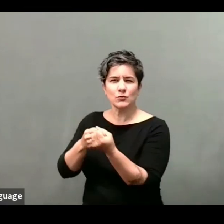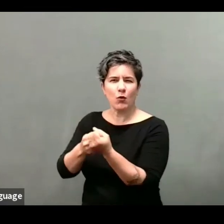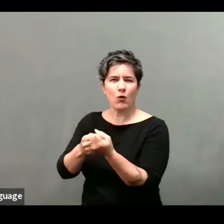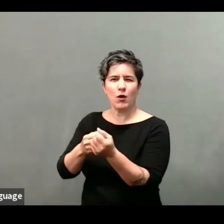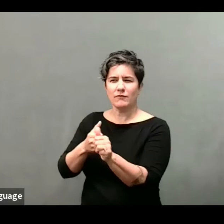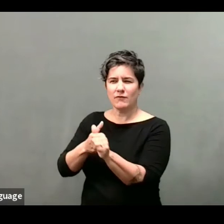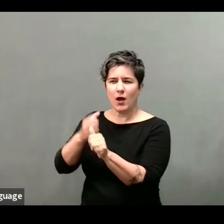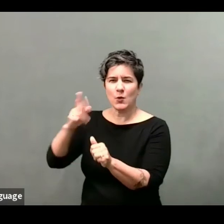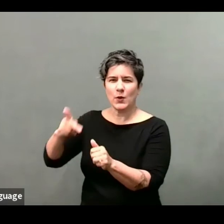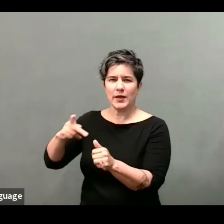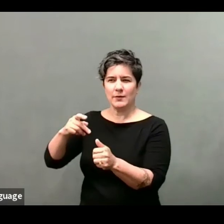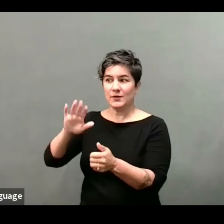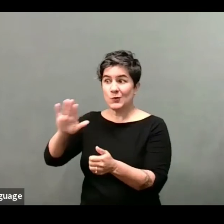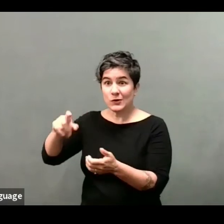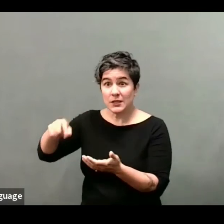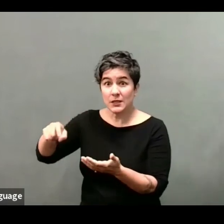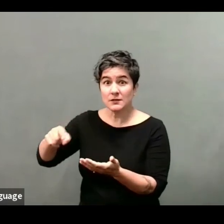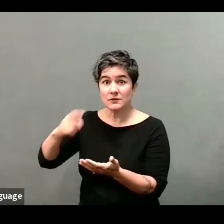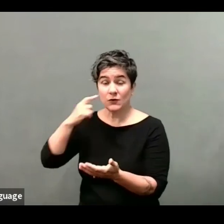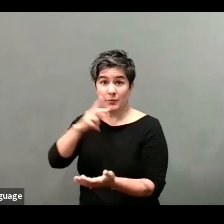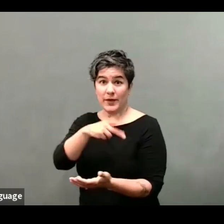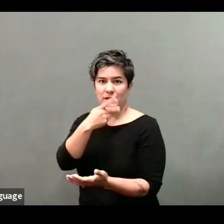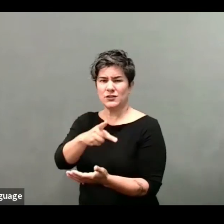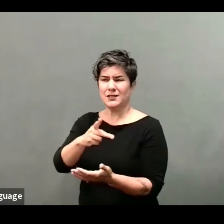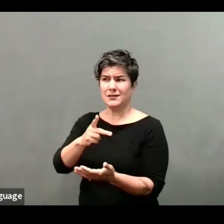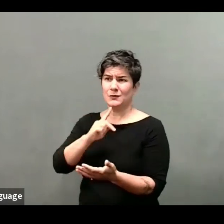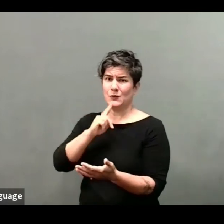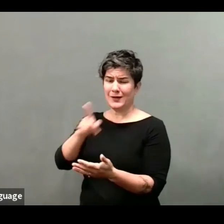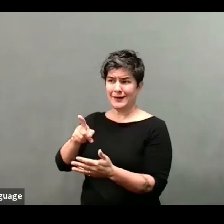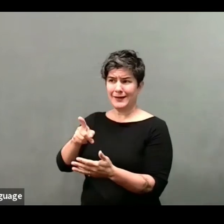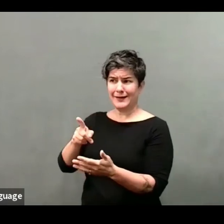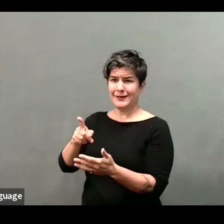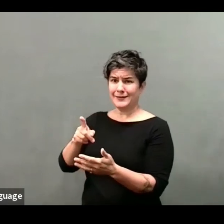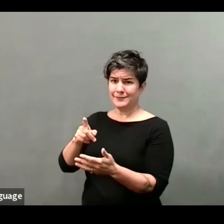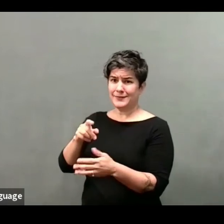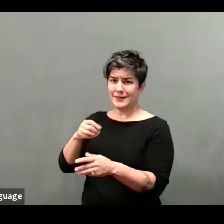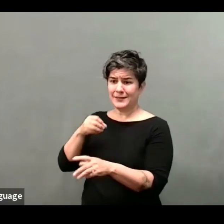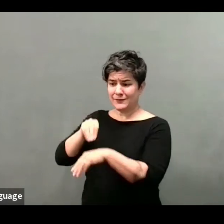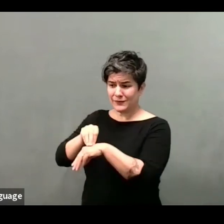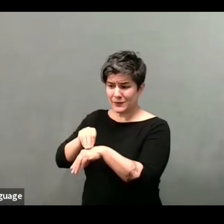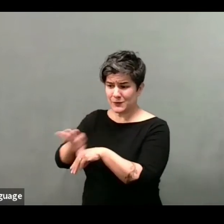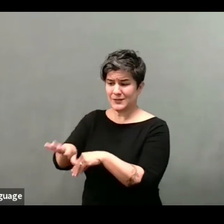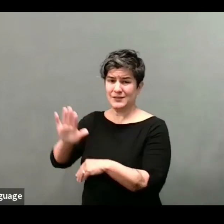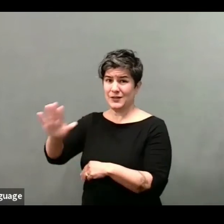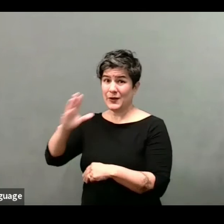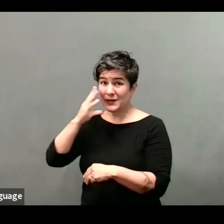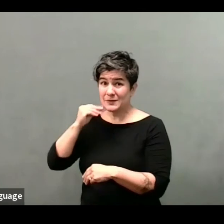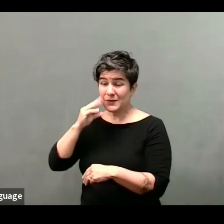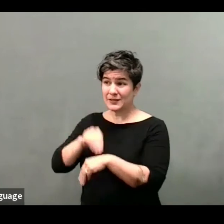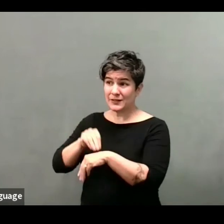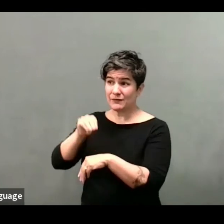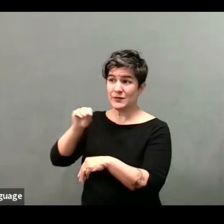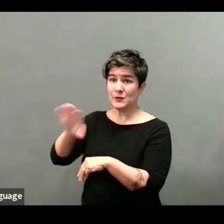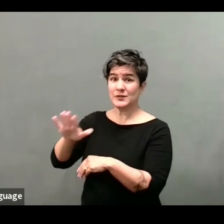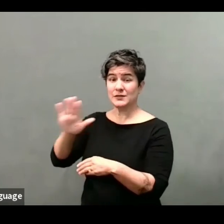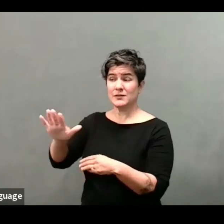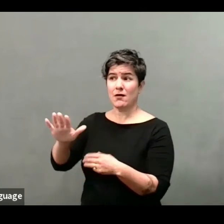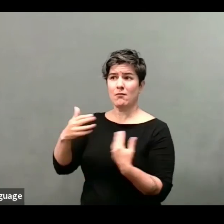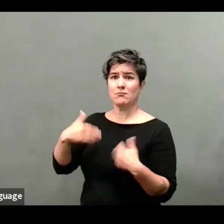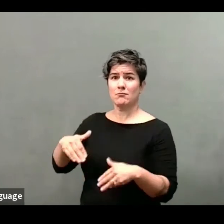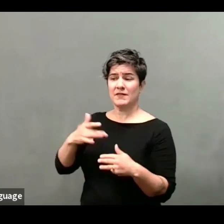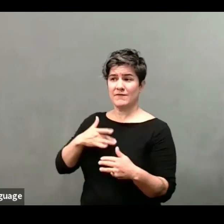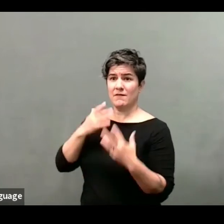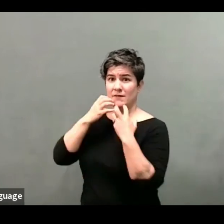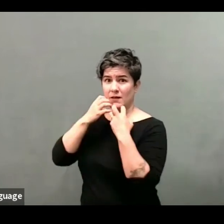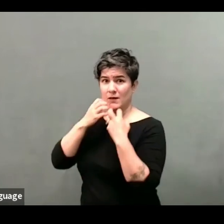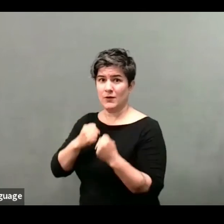and following up on needs just sends a really important message about how important that patient is and how they're being